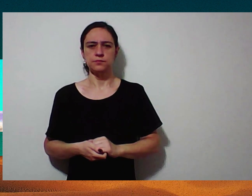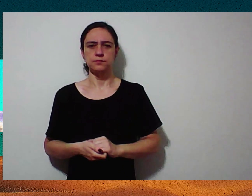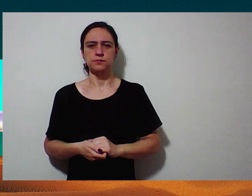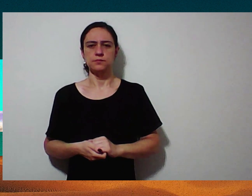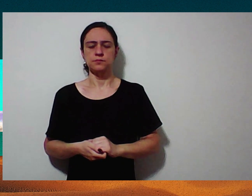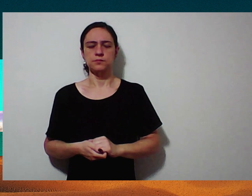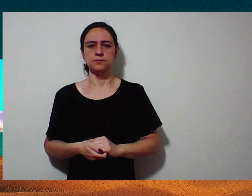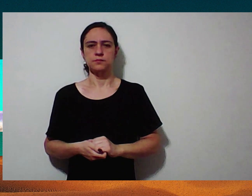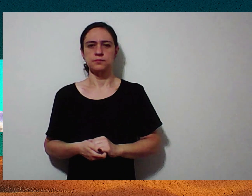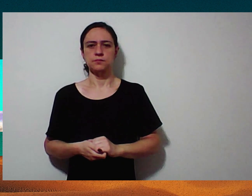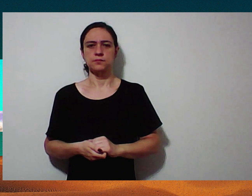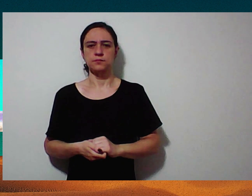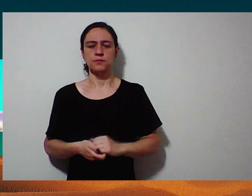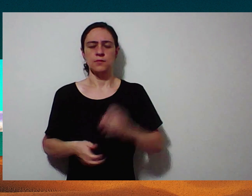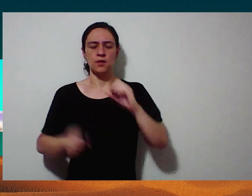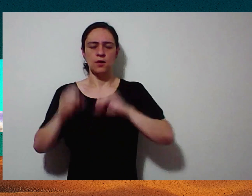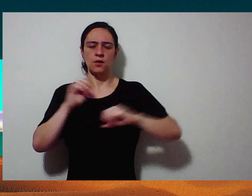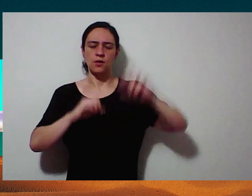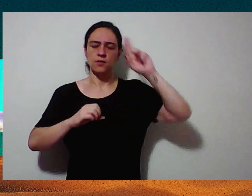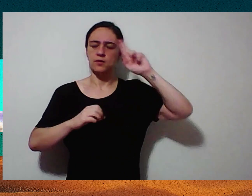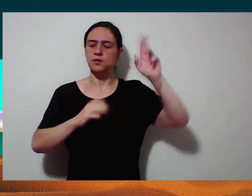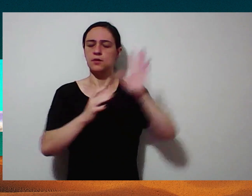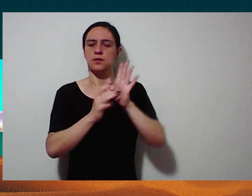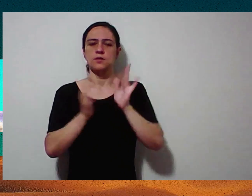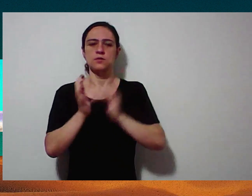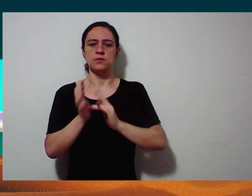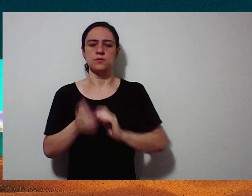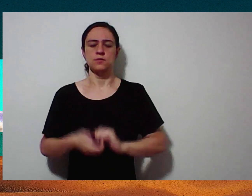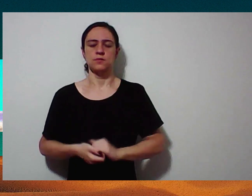Ó Senhor Jesus. Oh Lord Jesus.